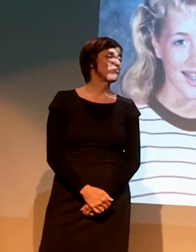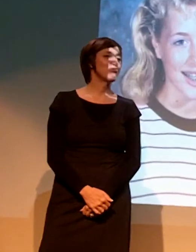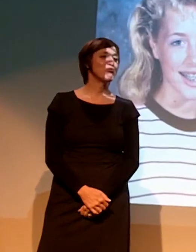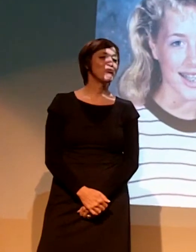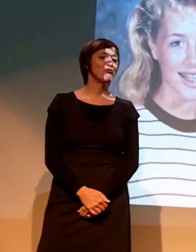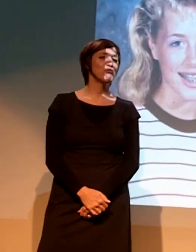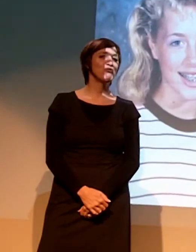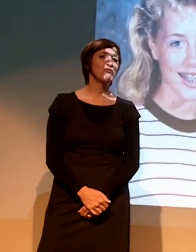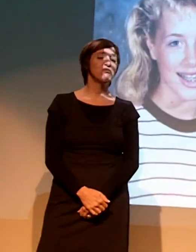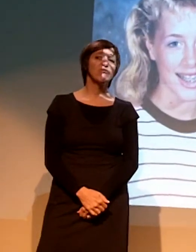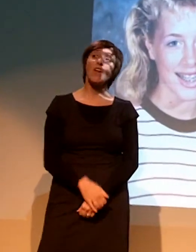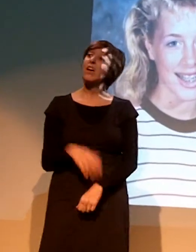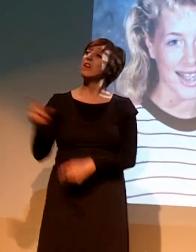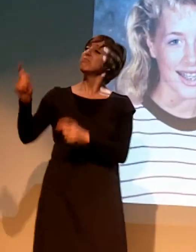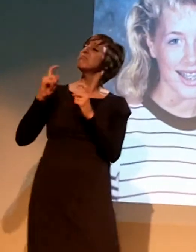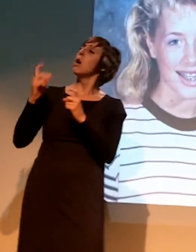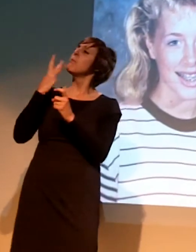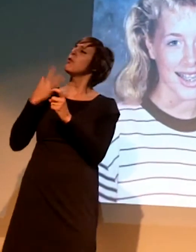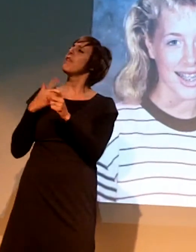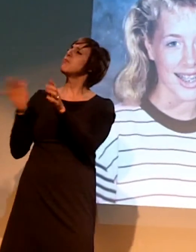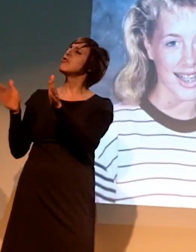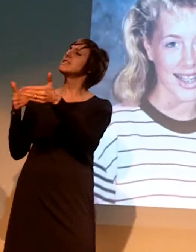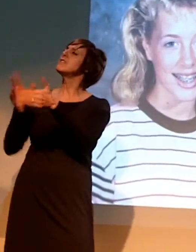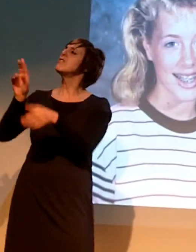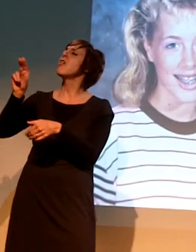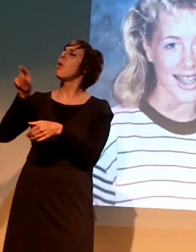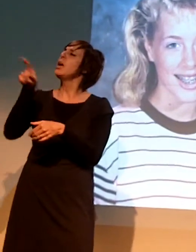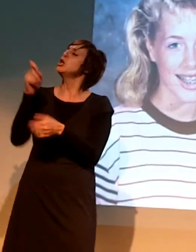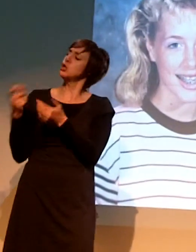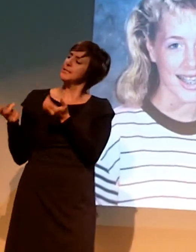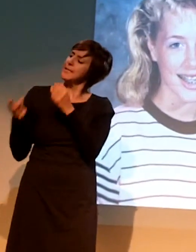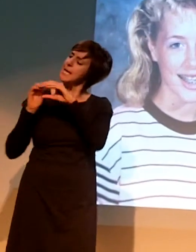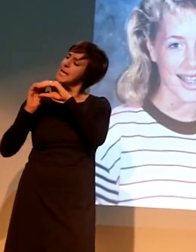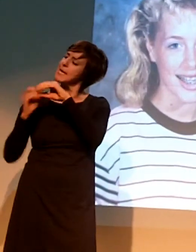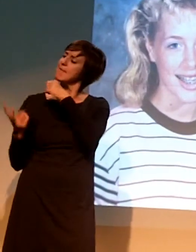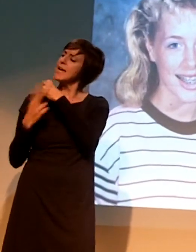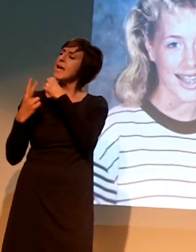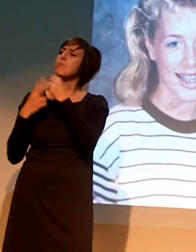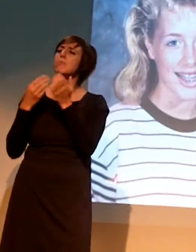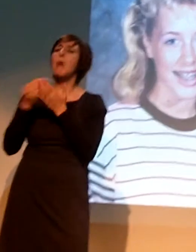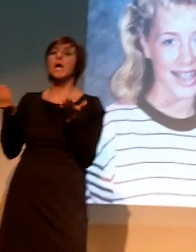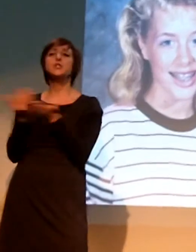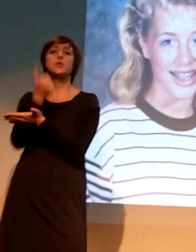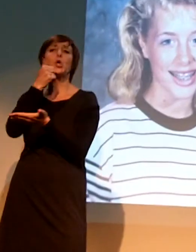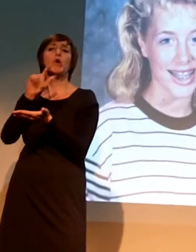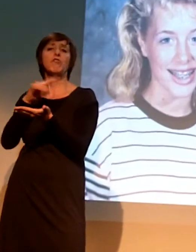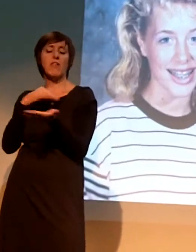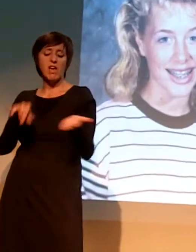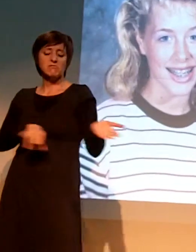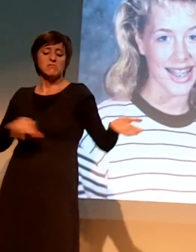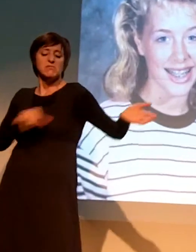Instead of getting me a birthday present, he should save up and get his new girlfriend an Epilady Ultra for those hairy